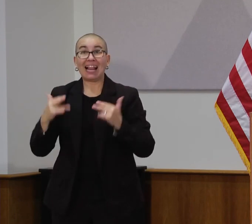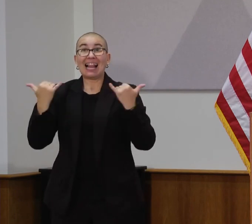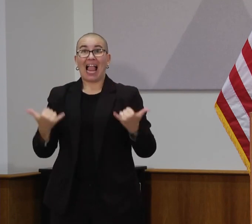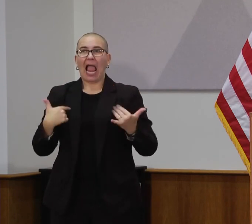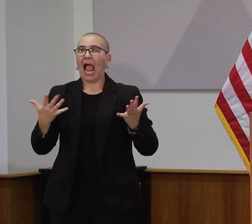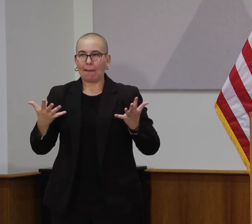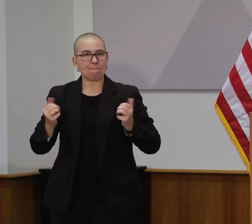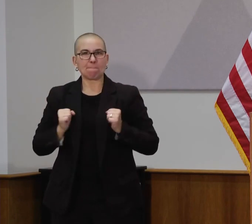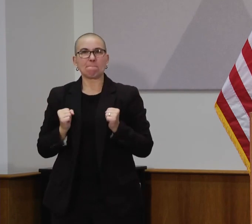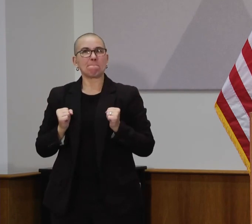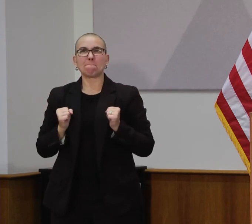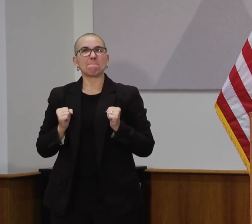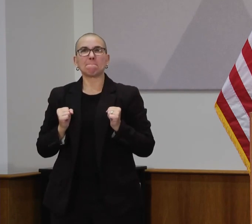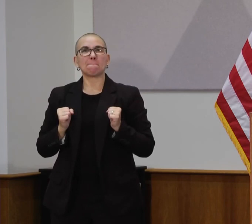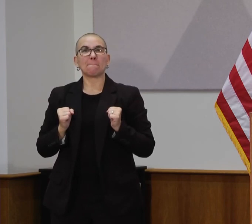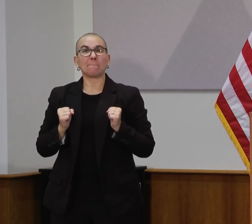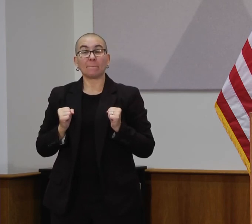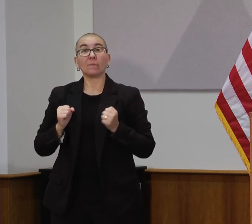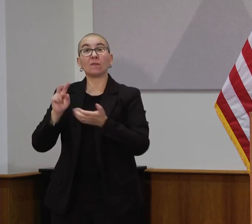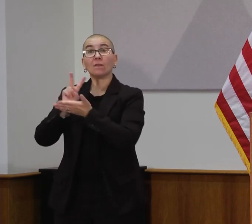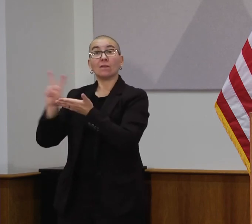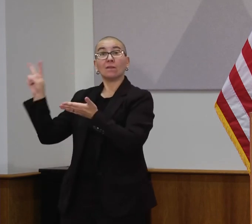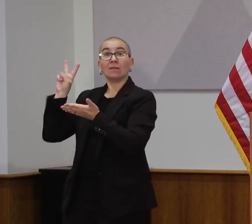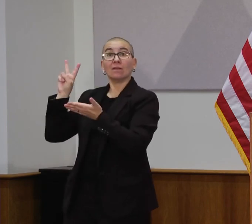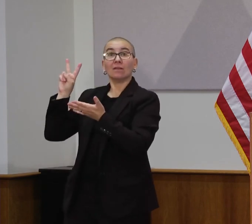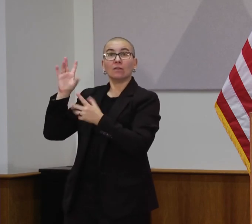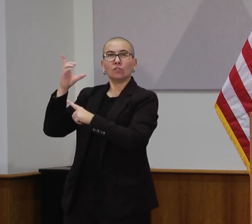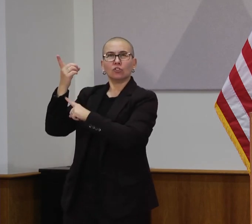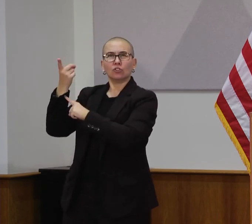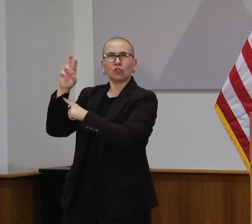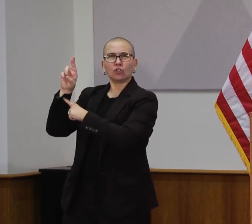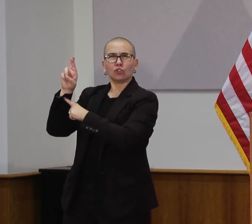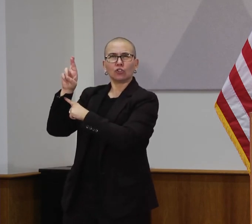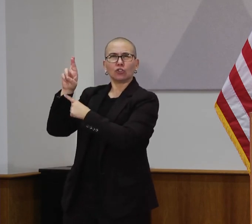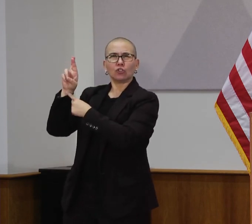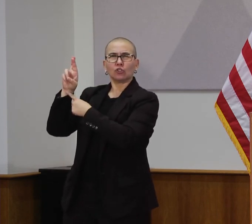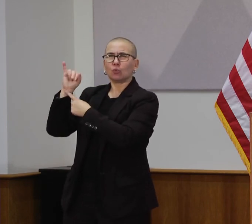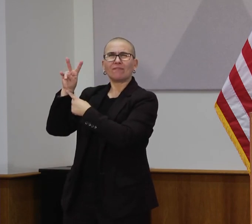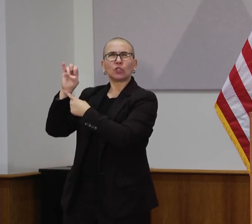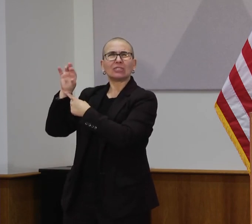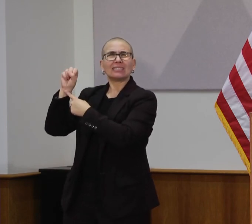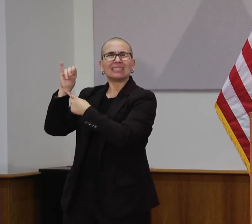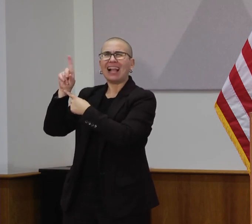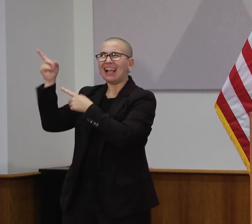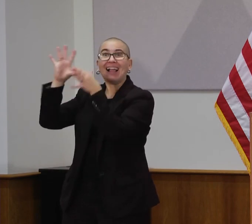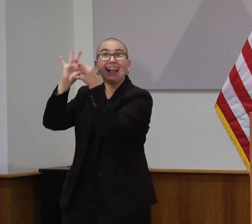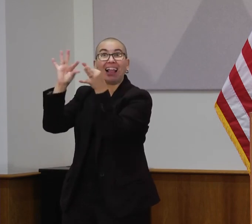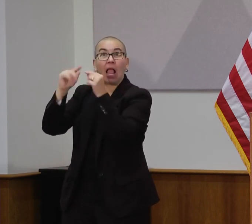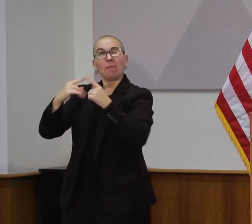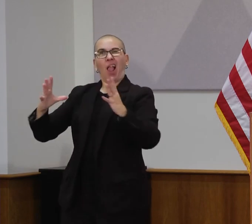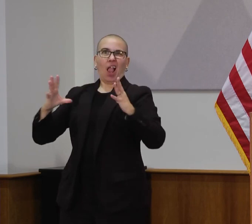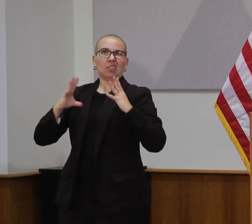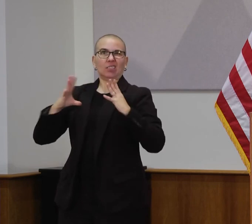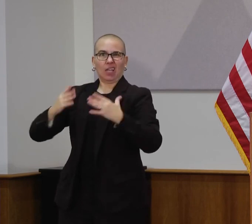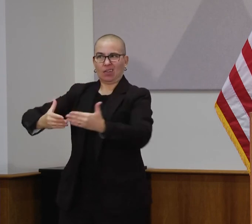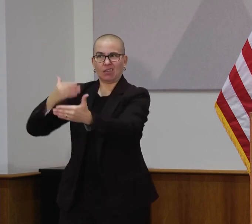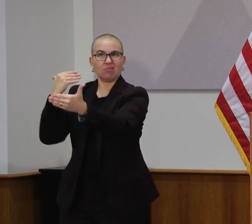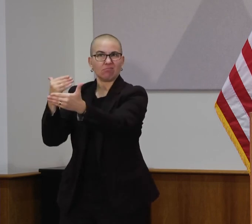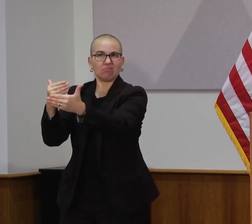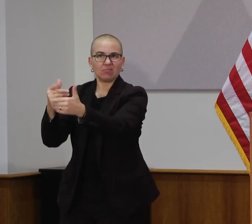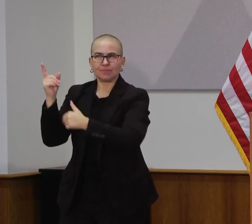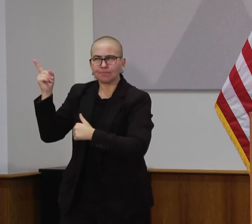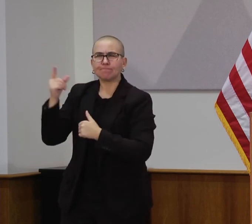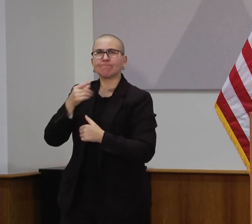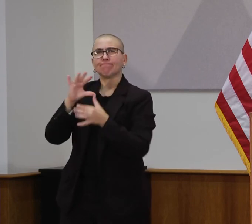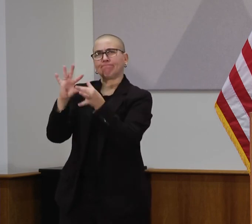Birx was here a few weeks ago, she talked about her grave concerns about the holidays specifically. And that was even before we'd seen